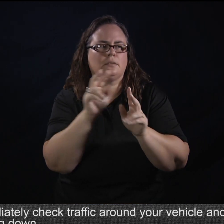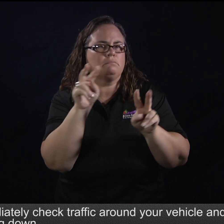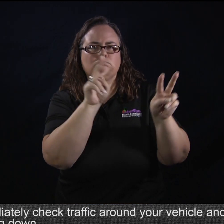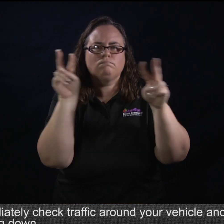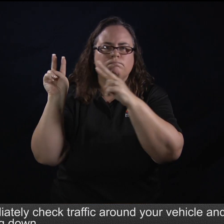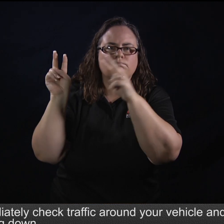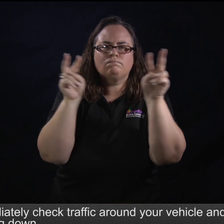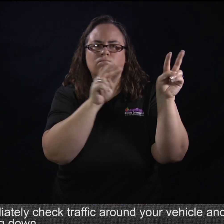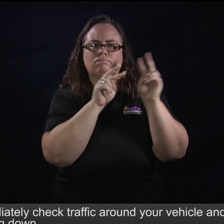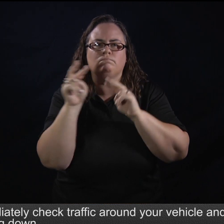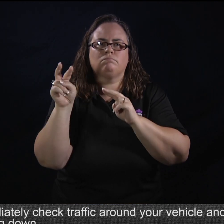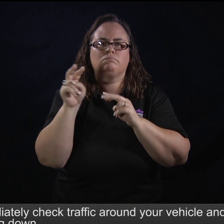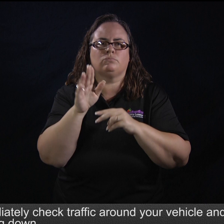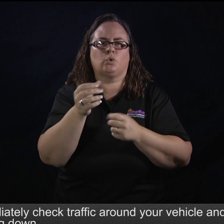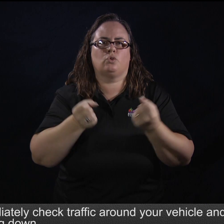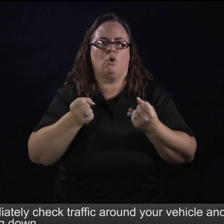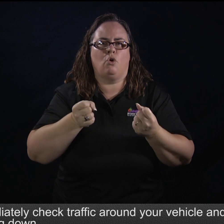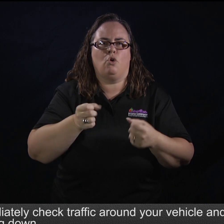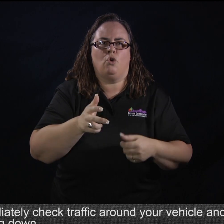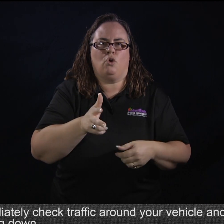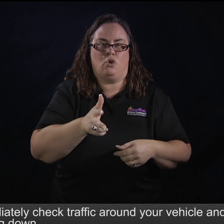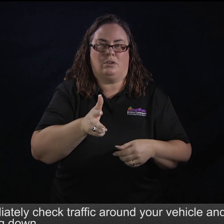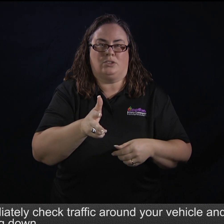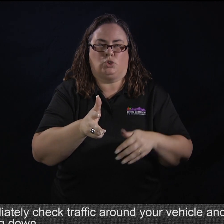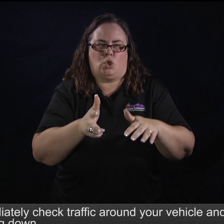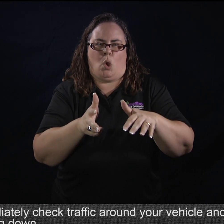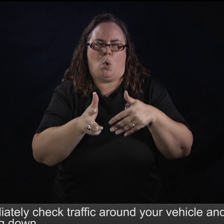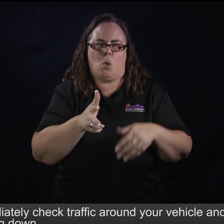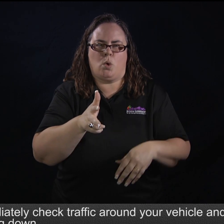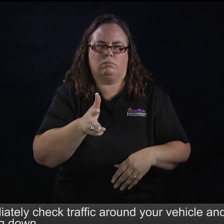Immediately check the traffic around your vehicle and begin slowing down.